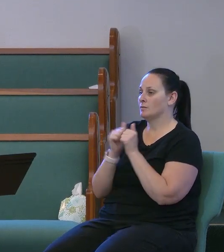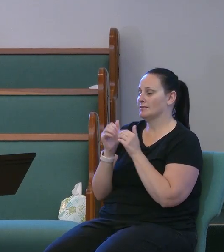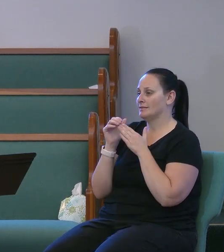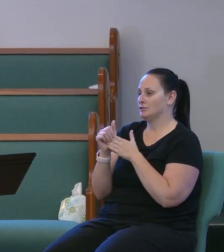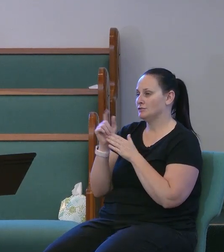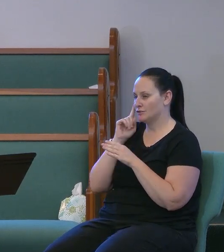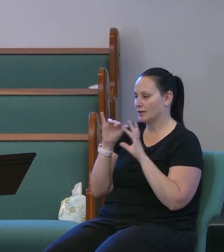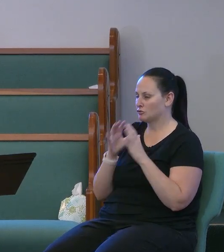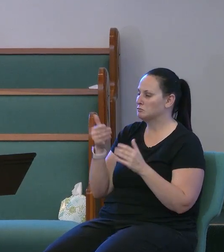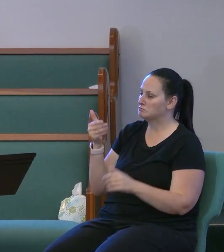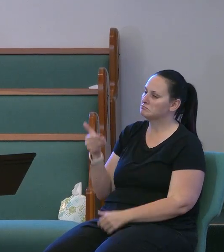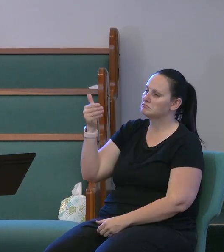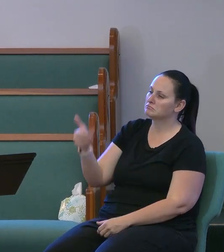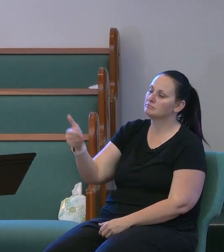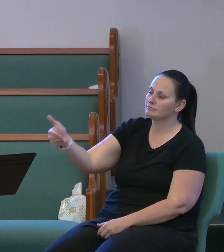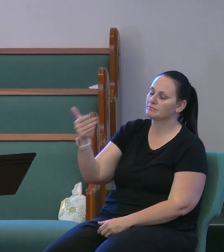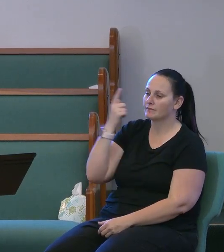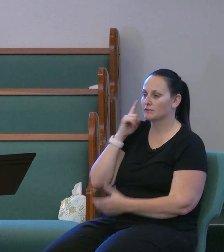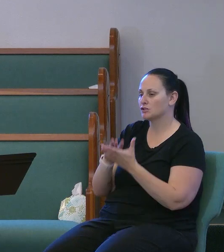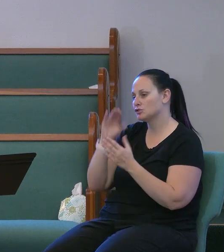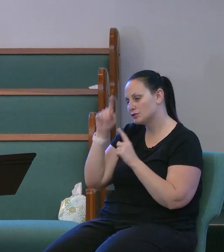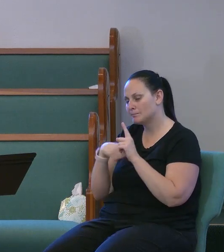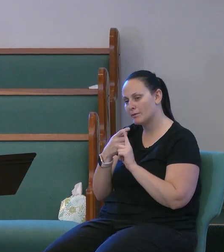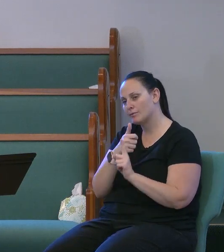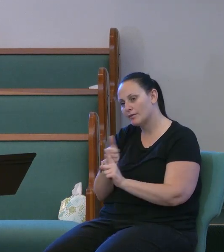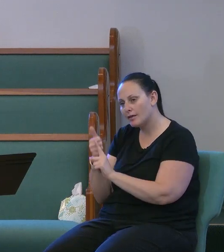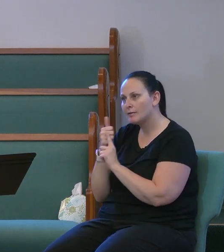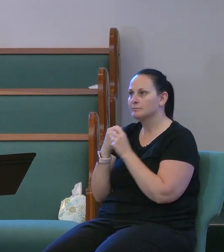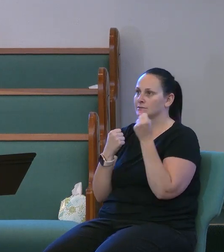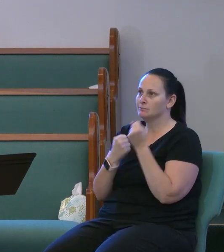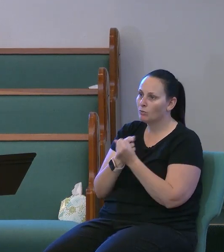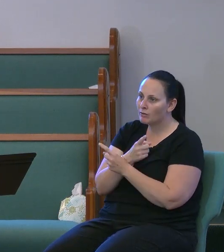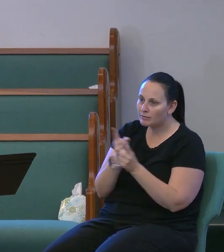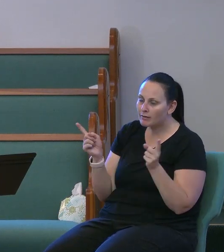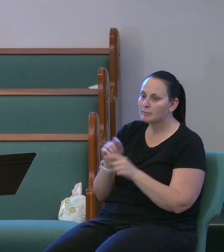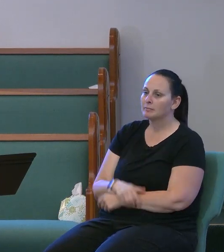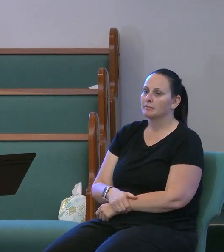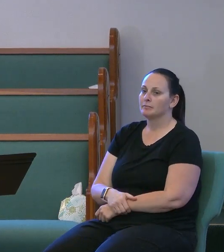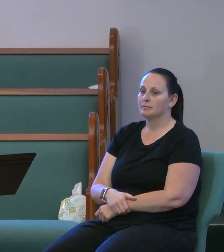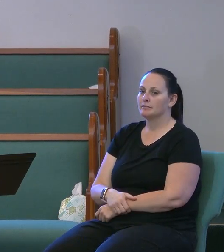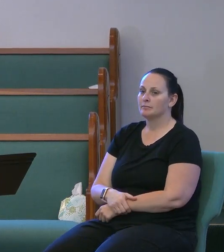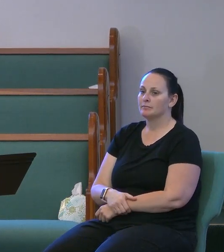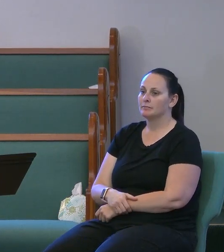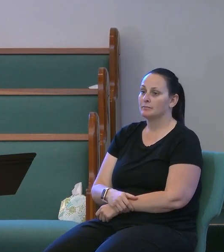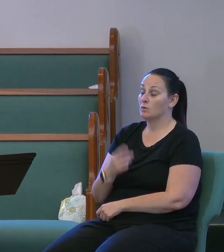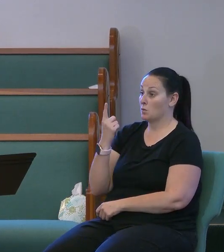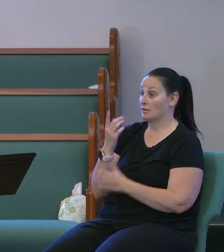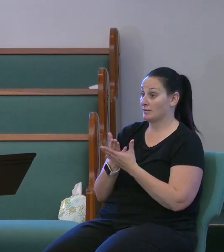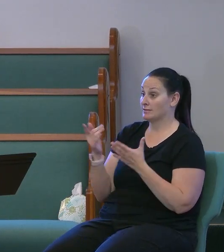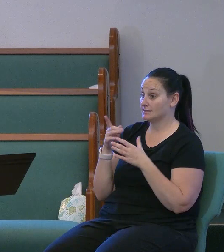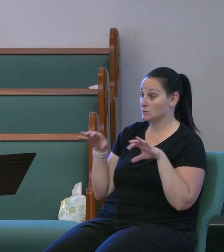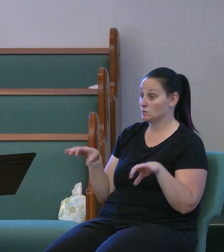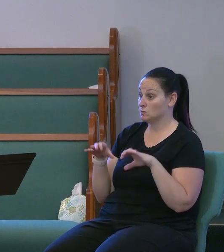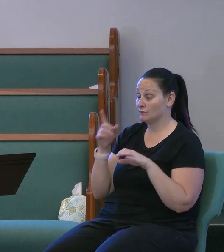this group periodically to sort of learn about them and to support them. And one of the things that they do at